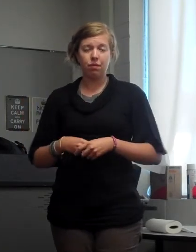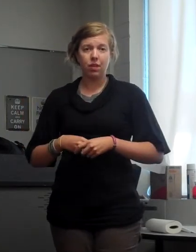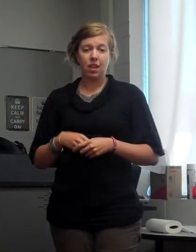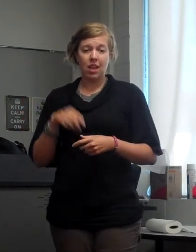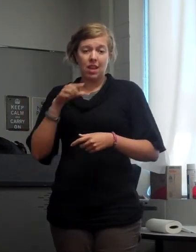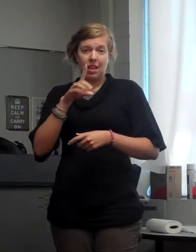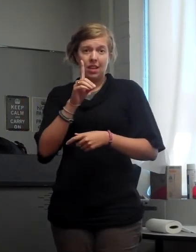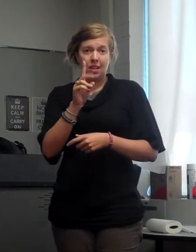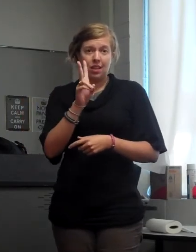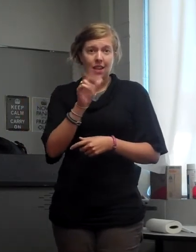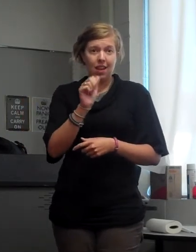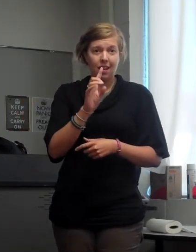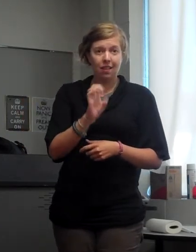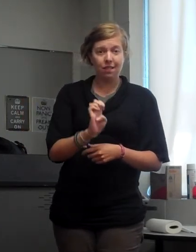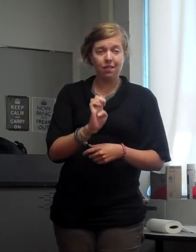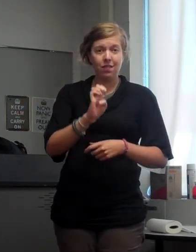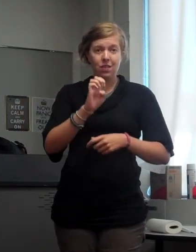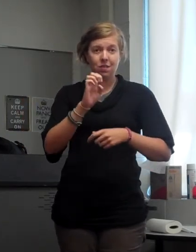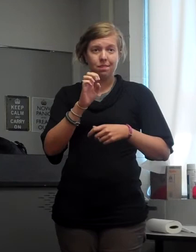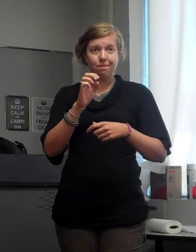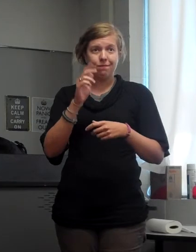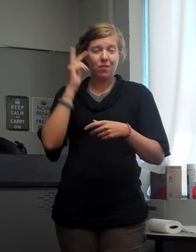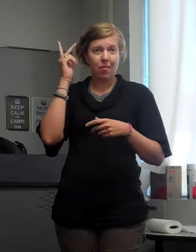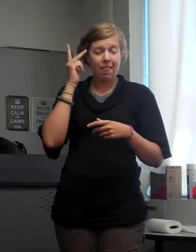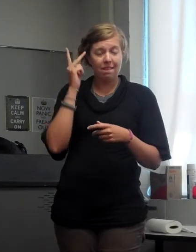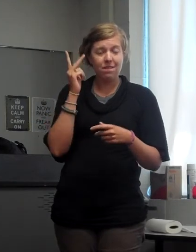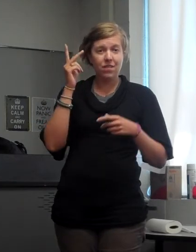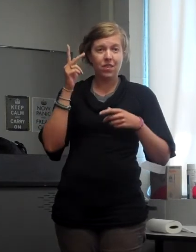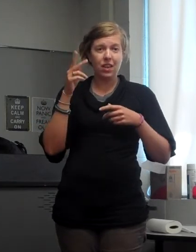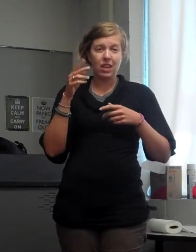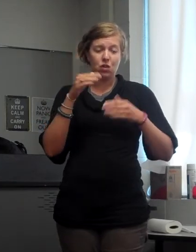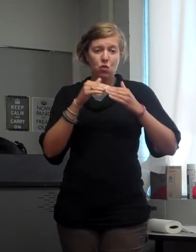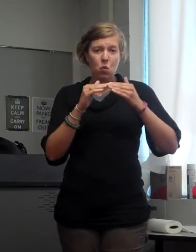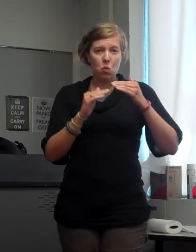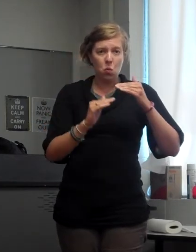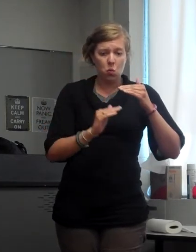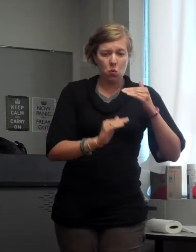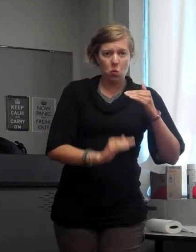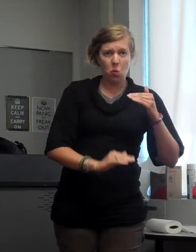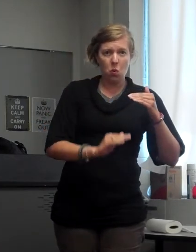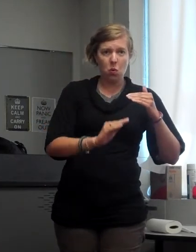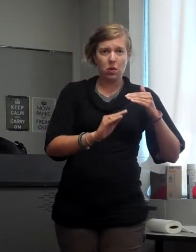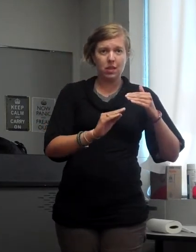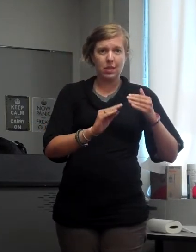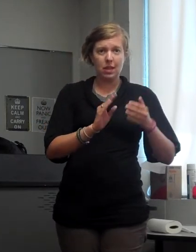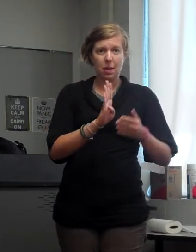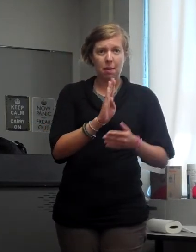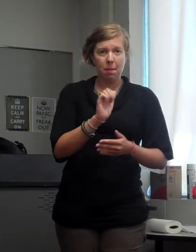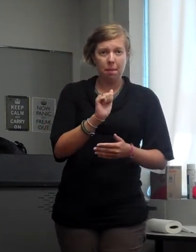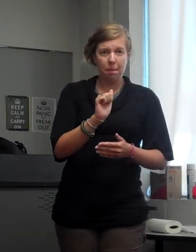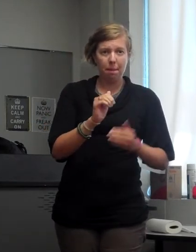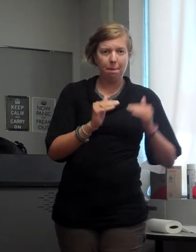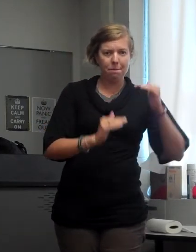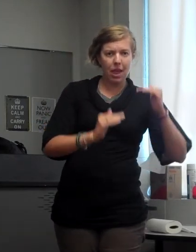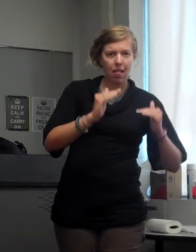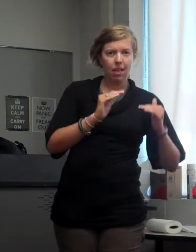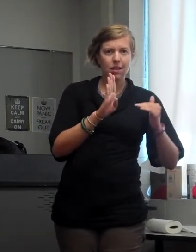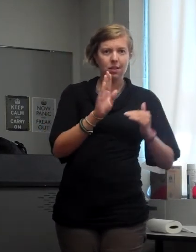take the lowest balance, not necessarily the lowest interest, the lowest balance. Because those are the little ones that you can